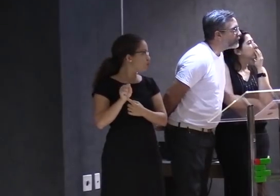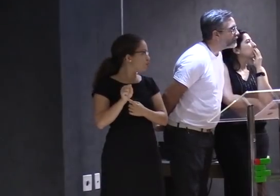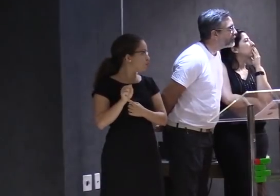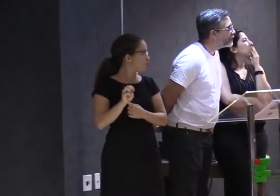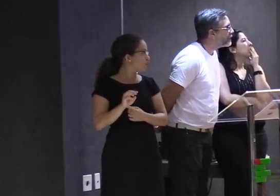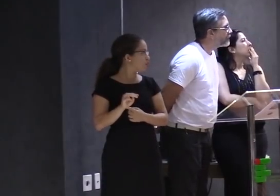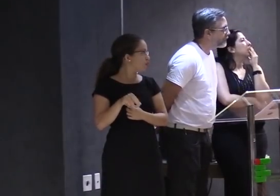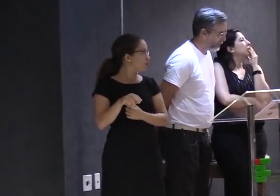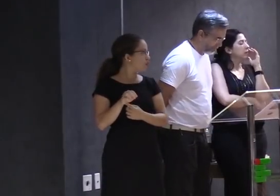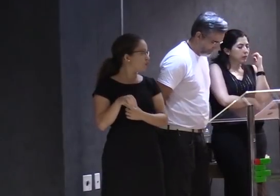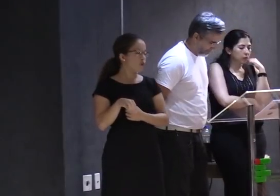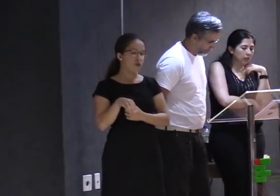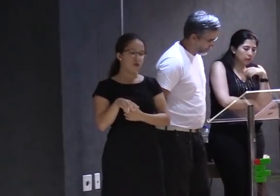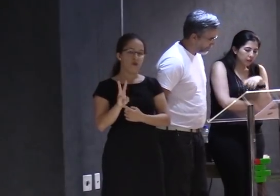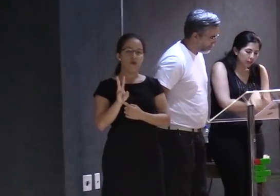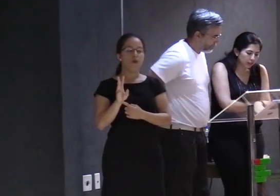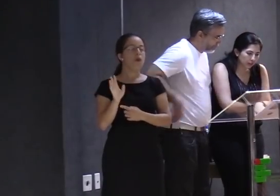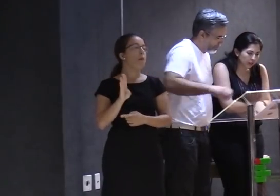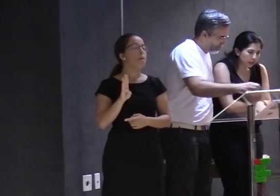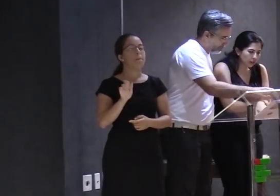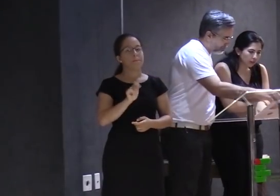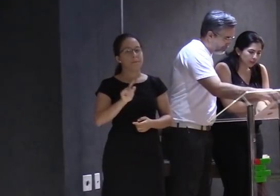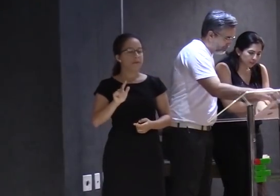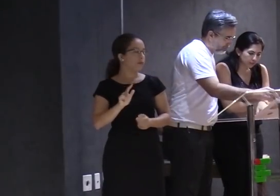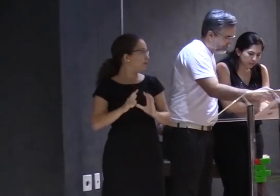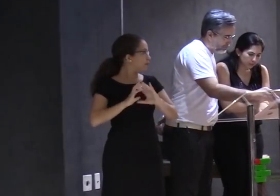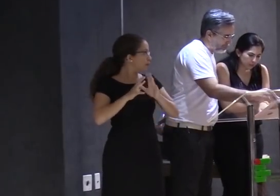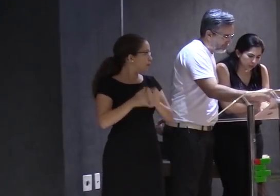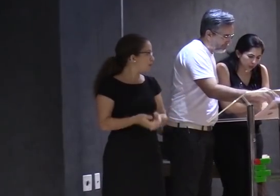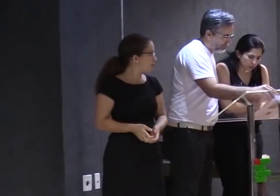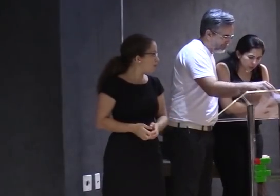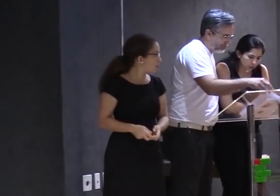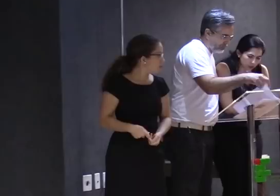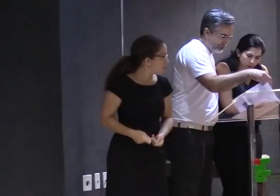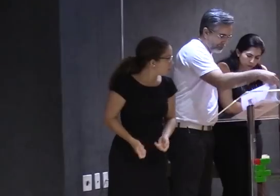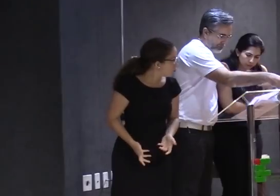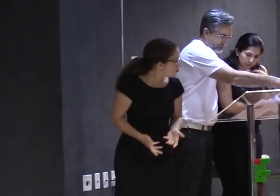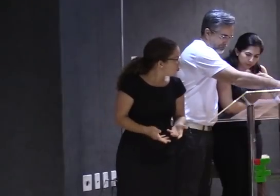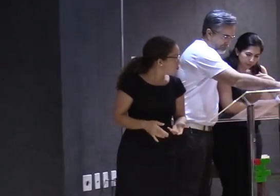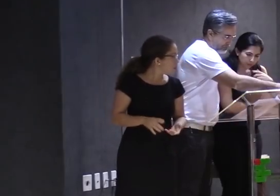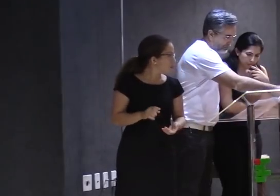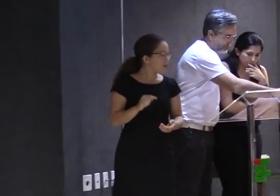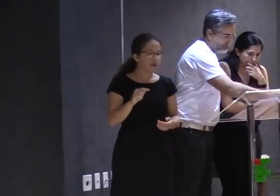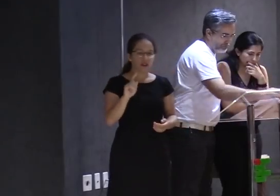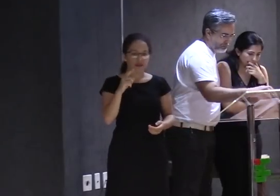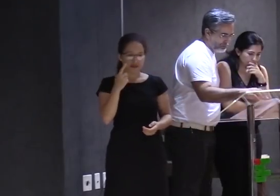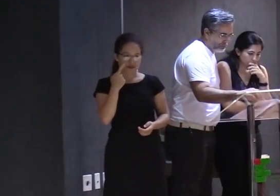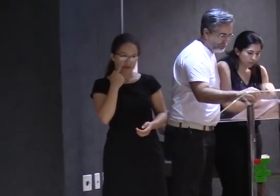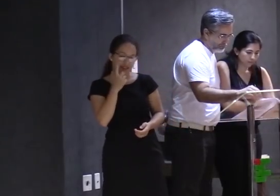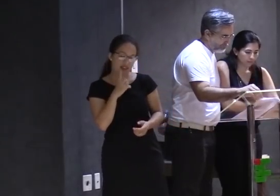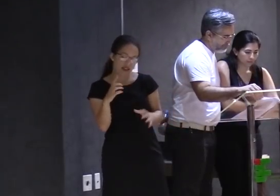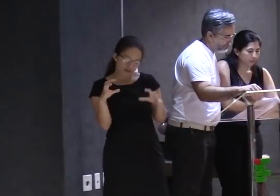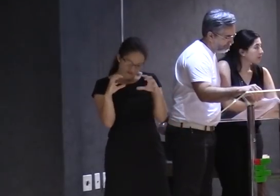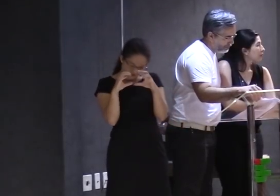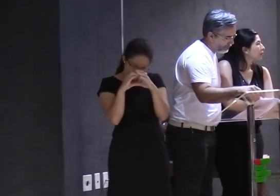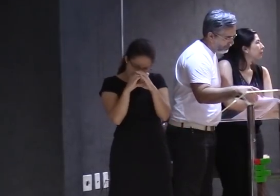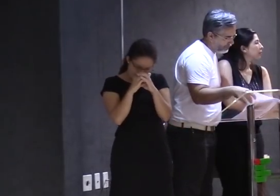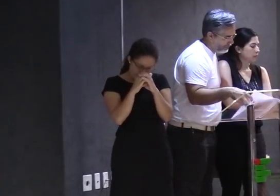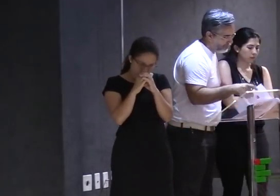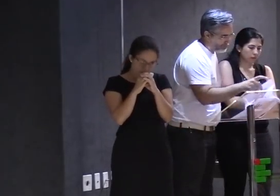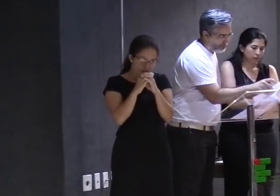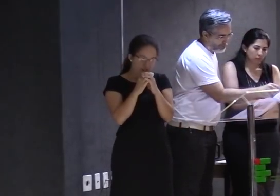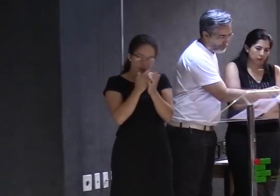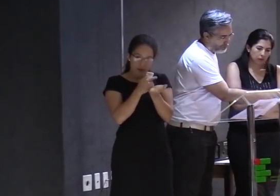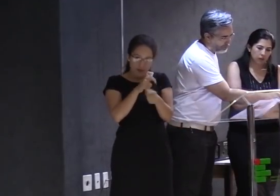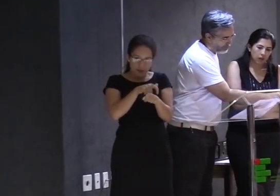bola de neve. And the idea is that in the beginning we have a little snowball. A ideia principal é que